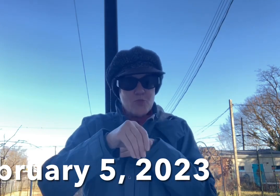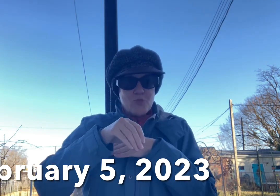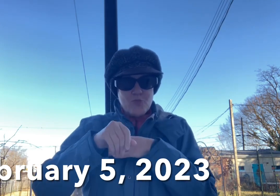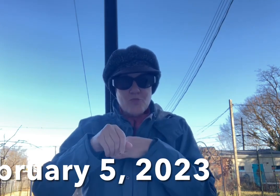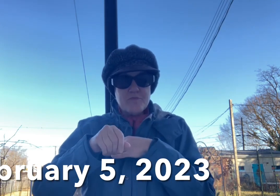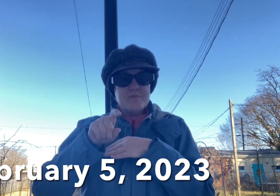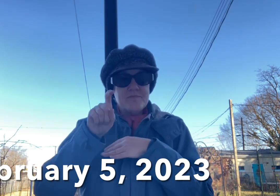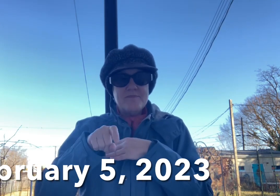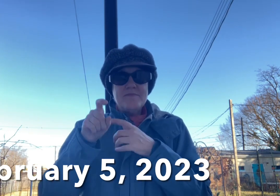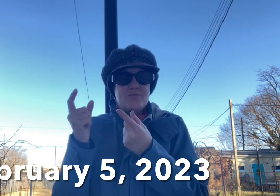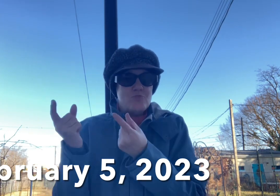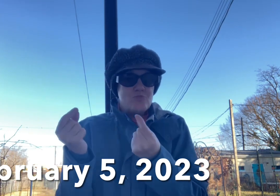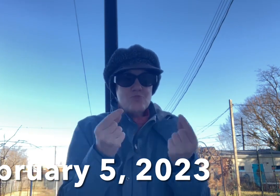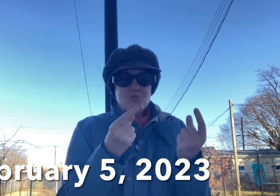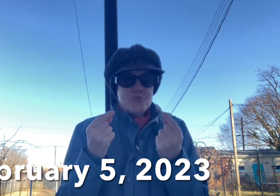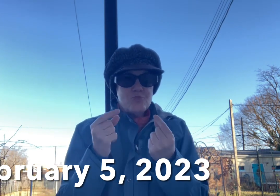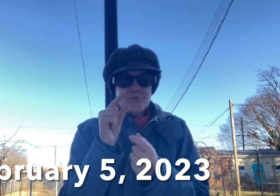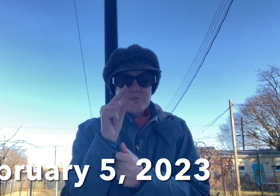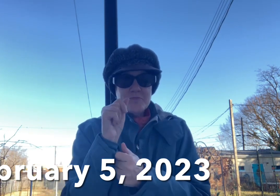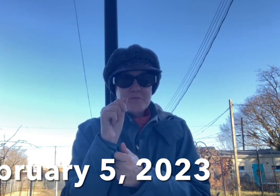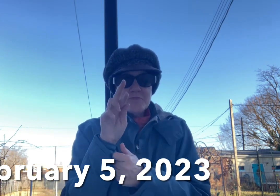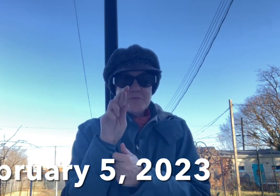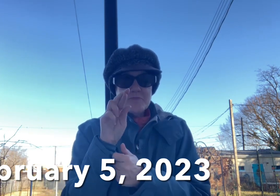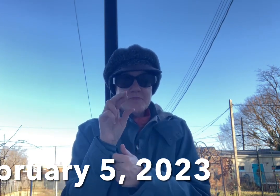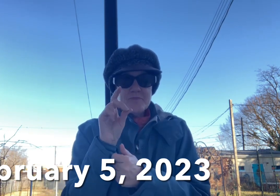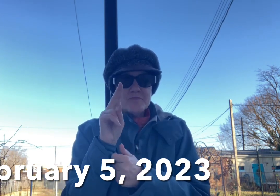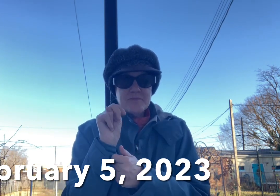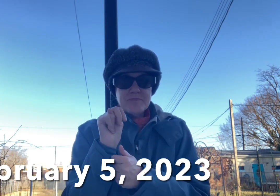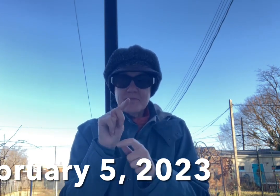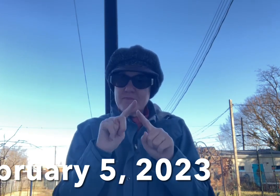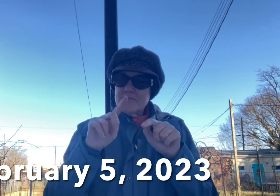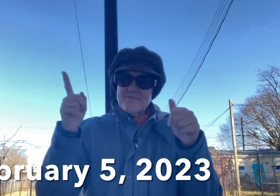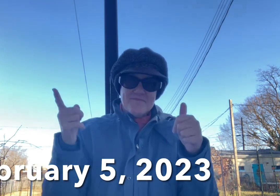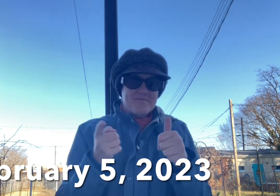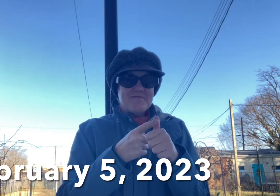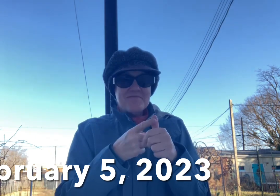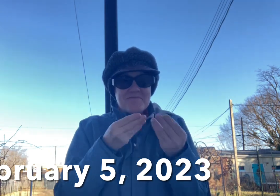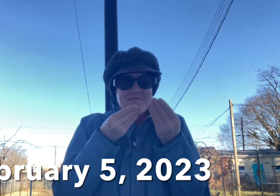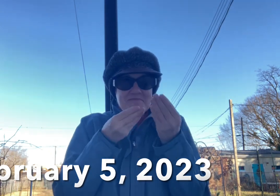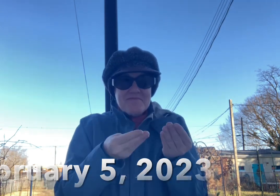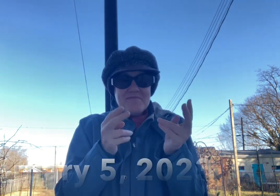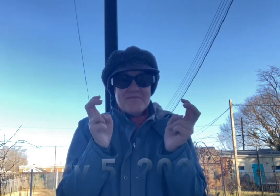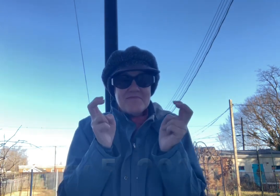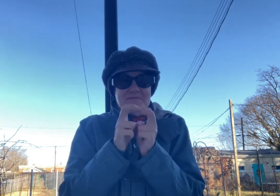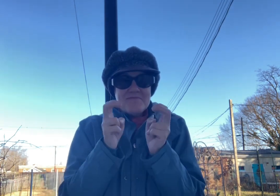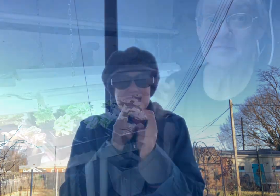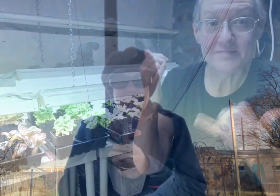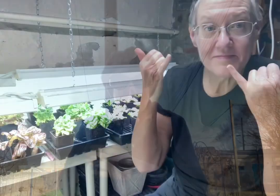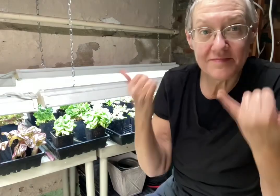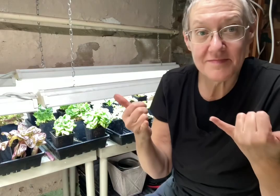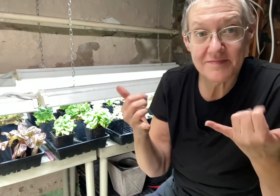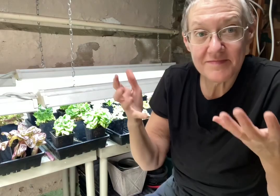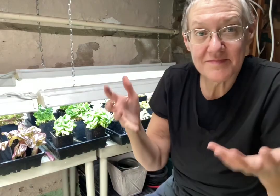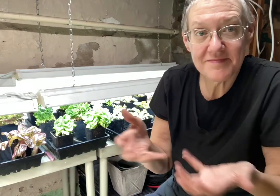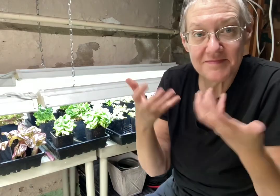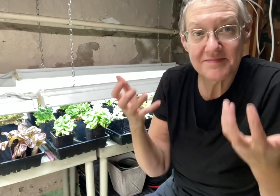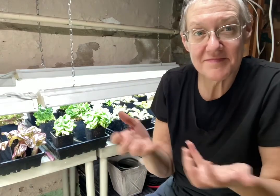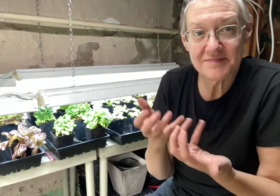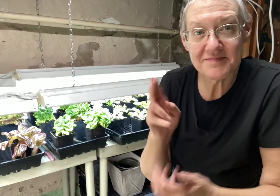that, before we go down to the basement and start seeds, there's some things we need to get done in the garden. Now